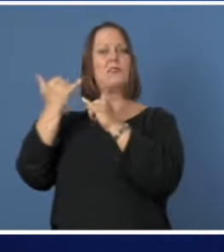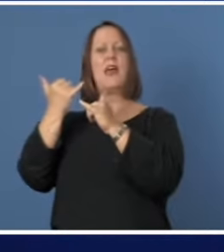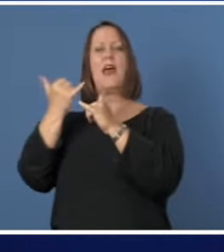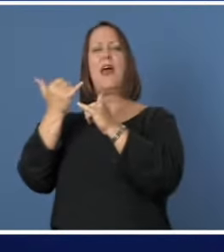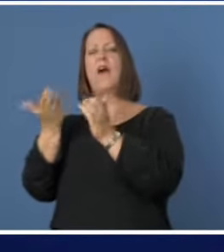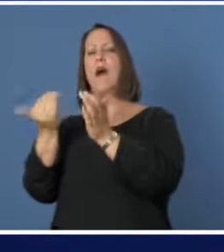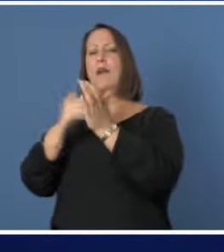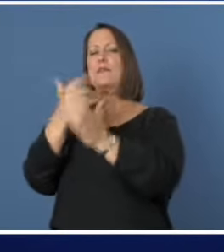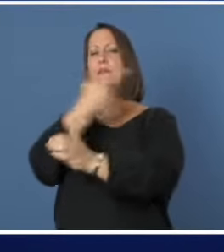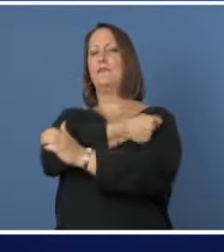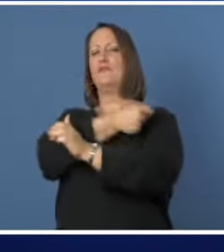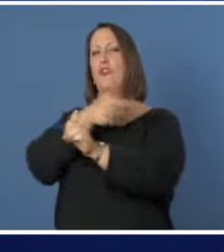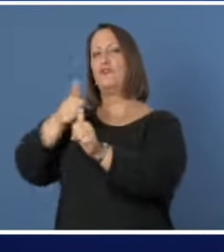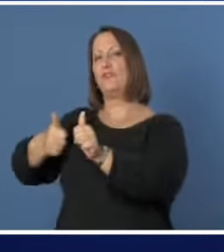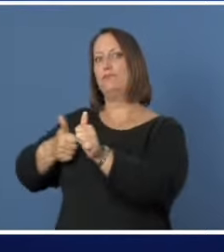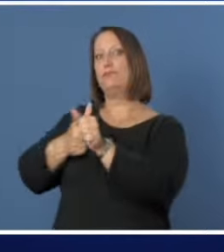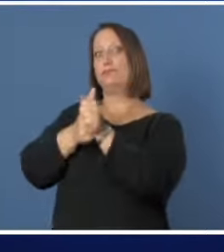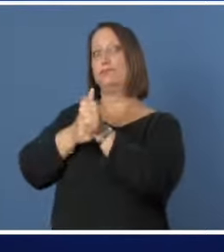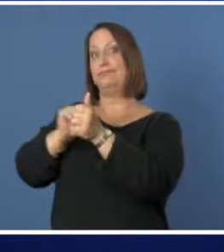being revaccinated.